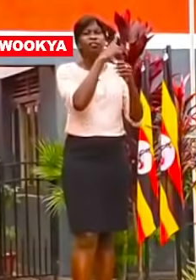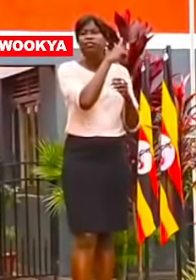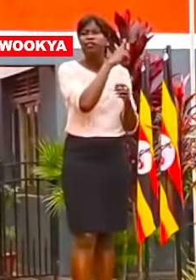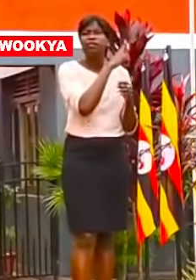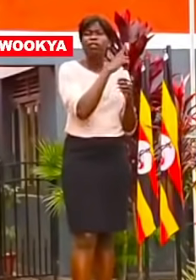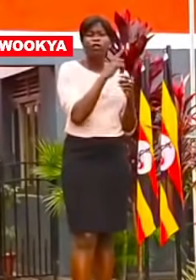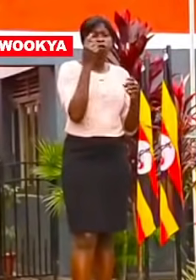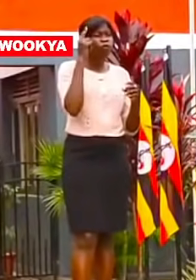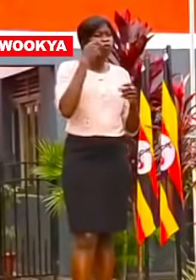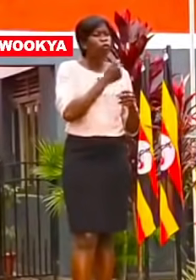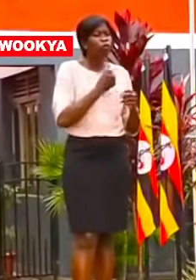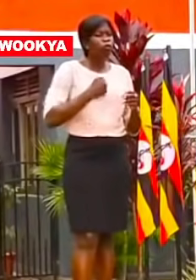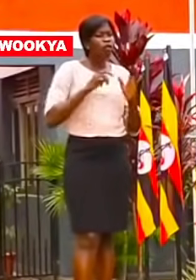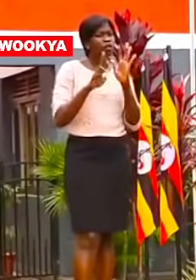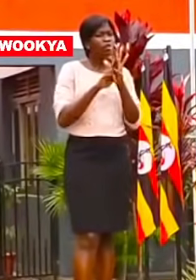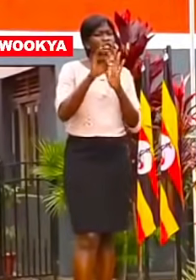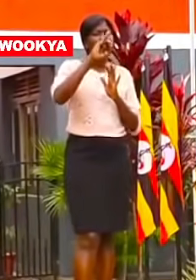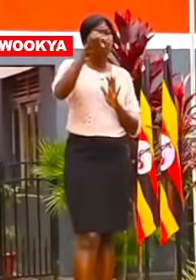oba n'ez'ekayunga